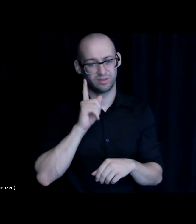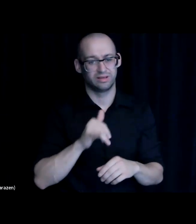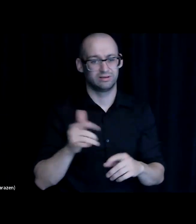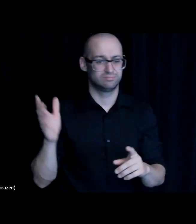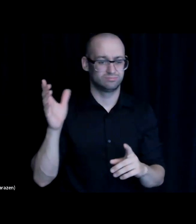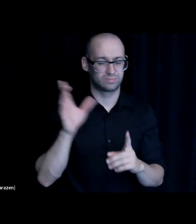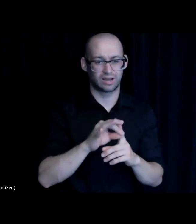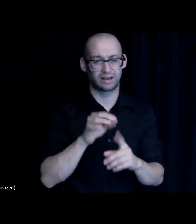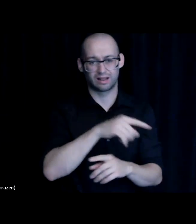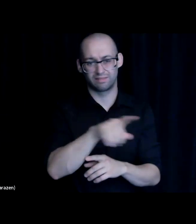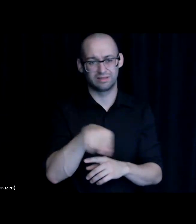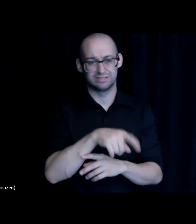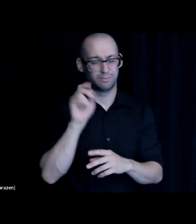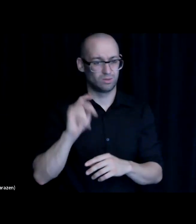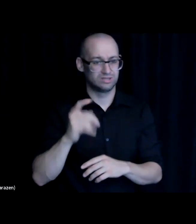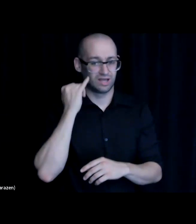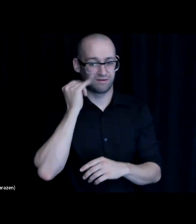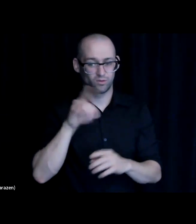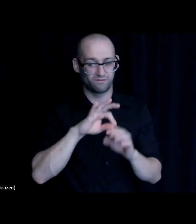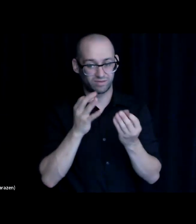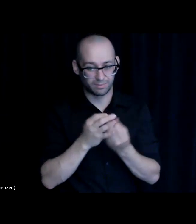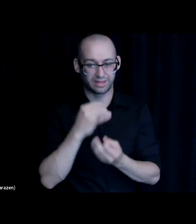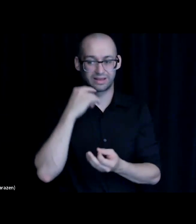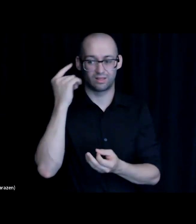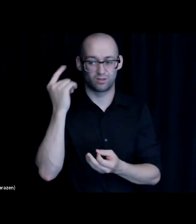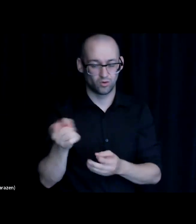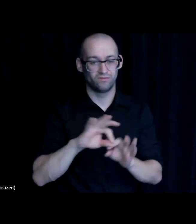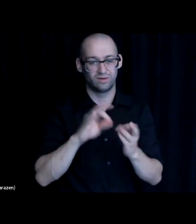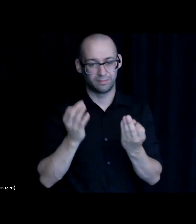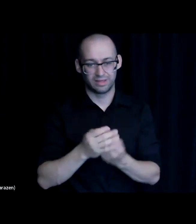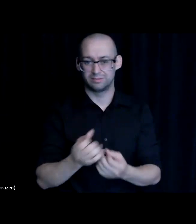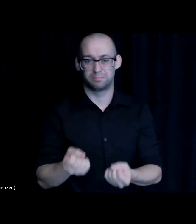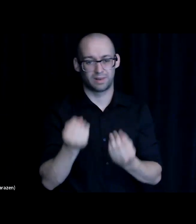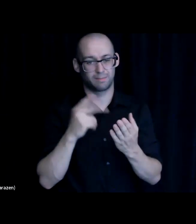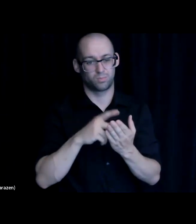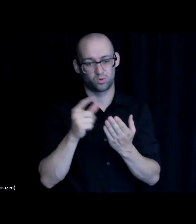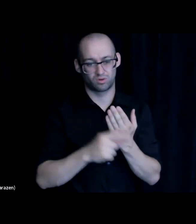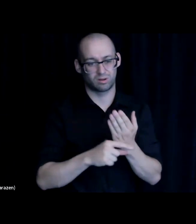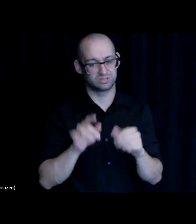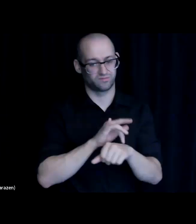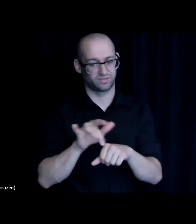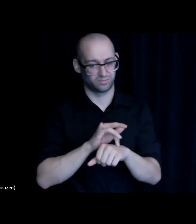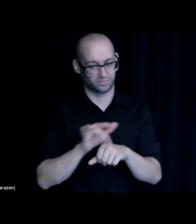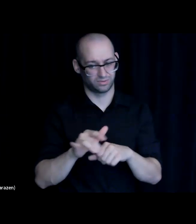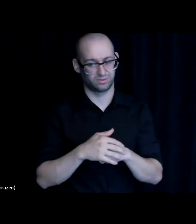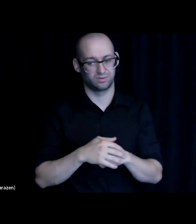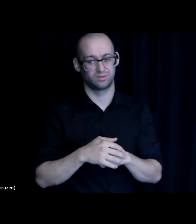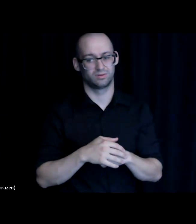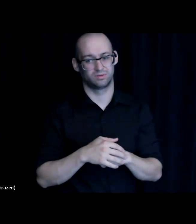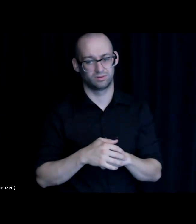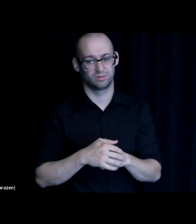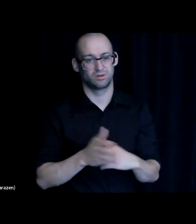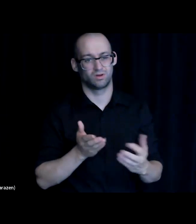populations and say, hey, for your families, and they'll tell their families that they have these programs available. So just the availability of information, through